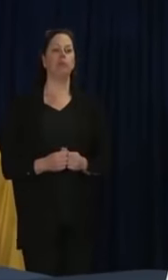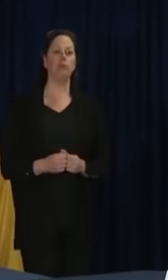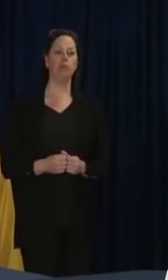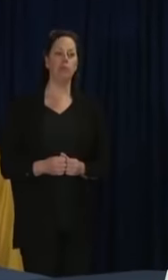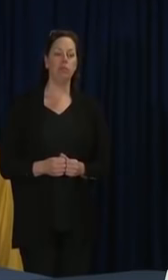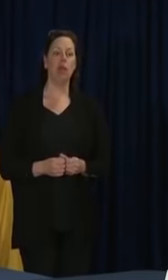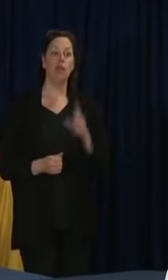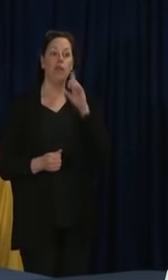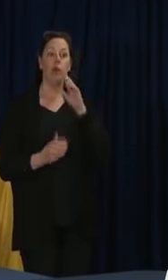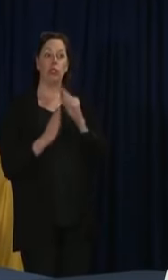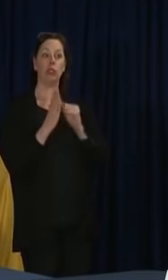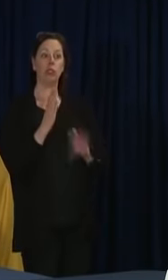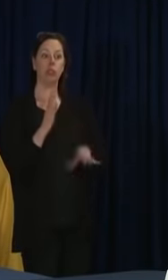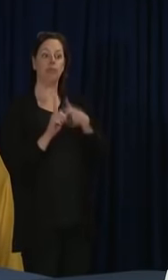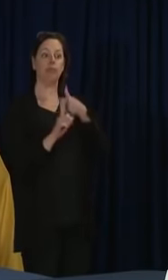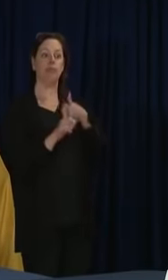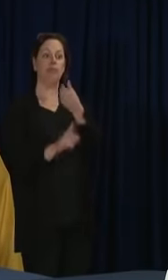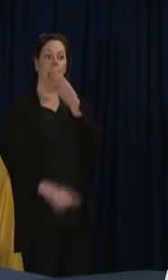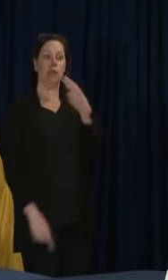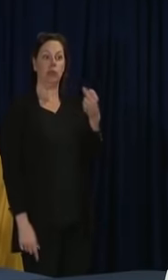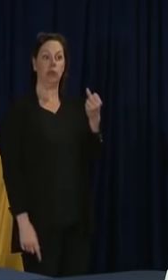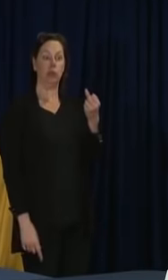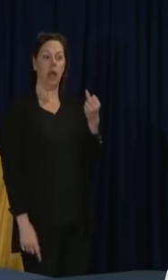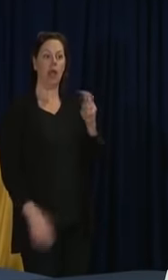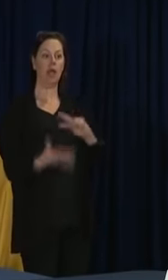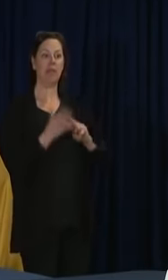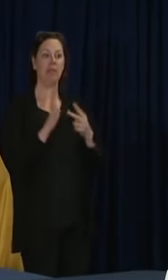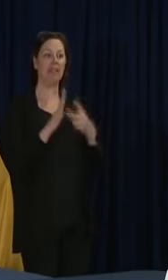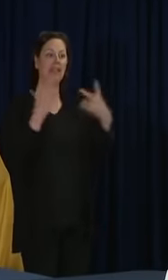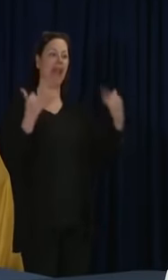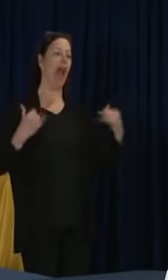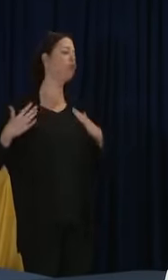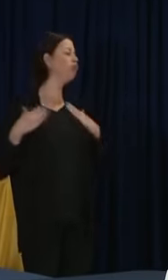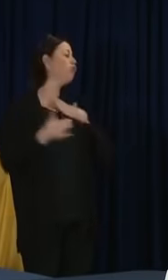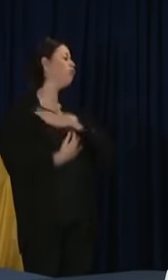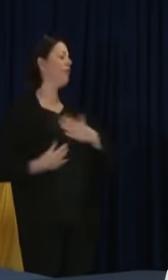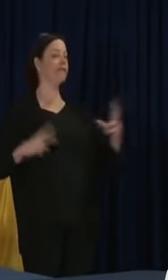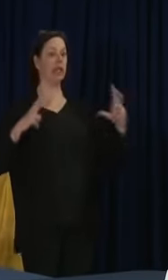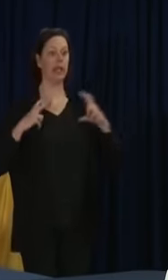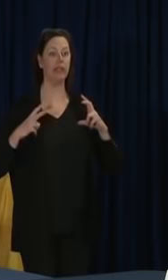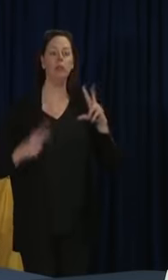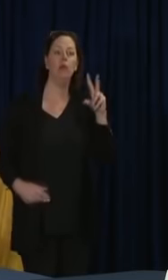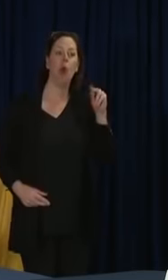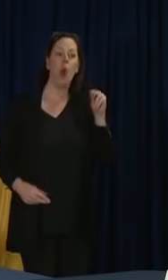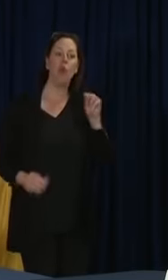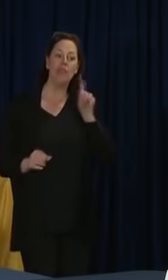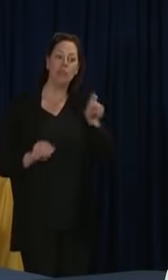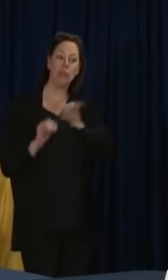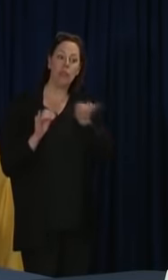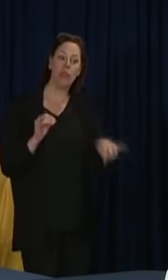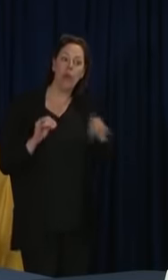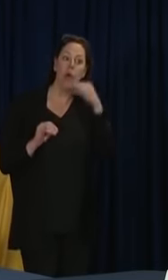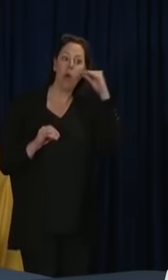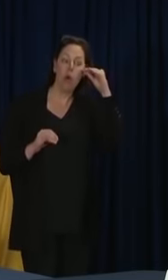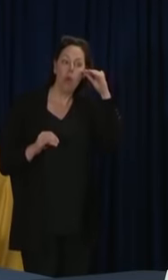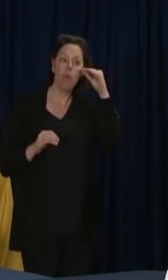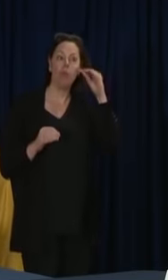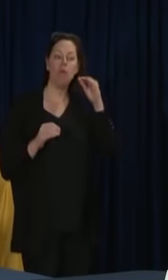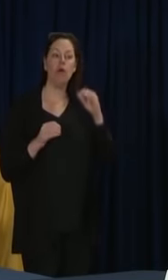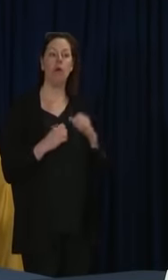high school. This isn't just one big spring break here. Not only are we telling you to stay home and stay out of